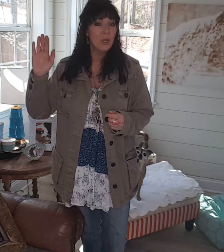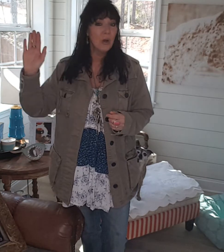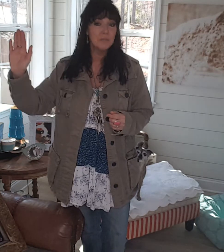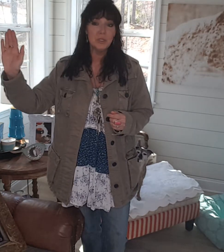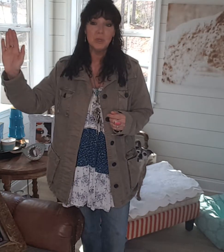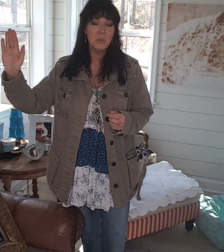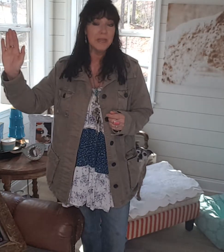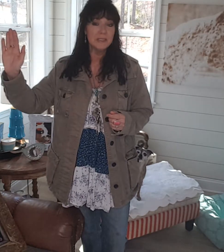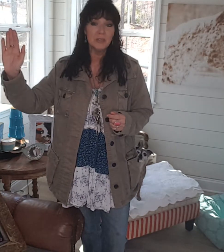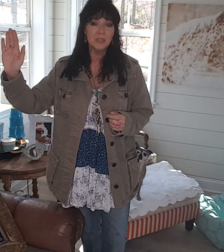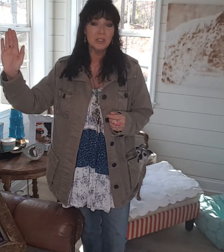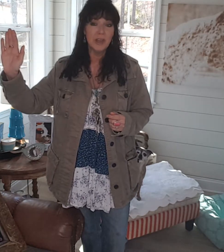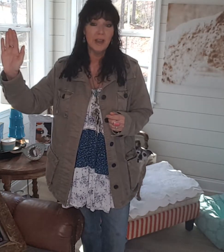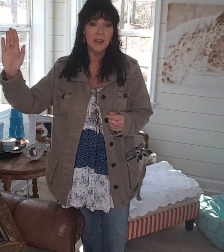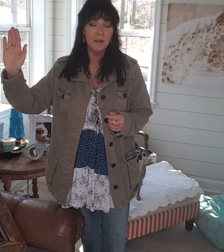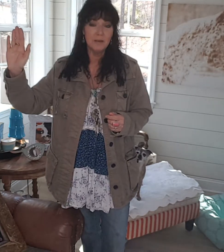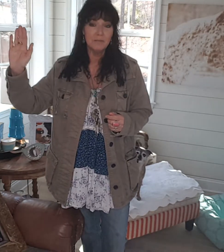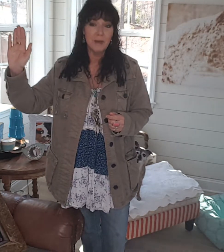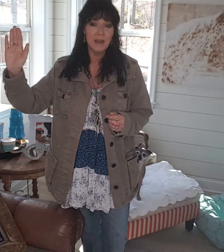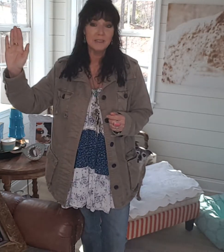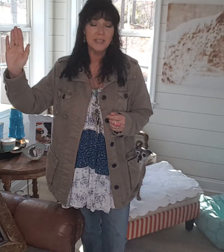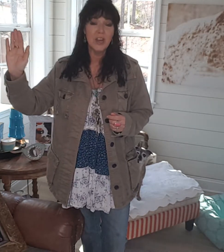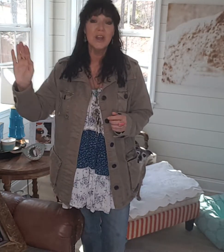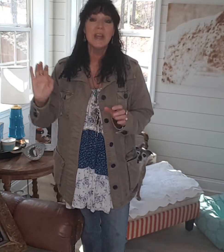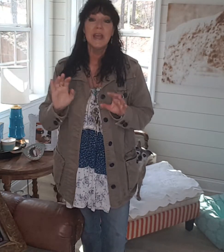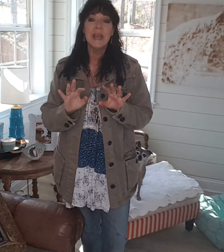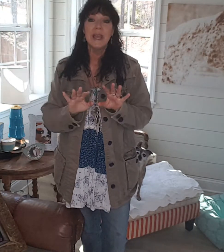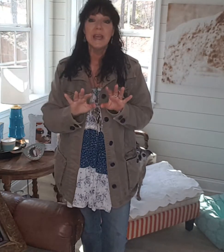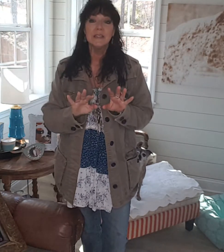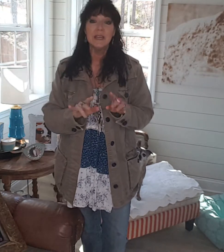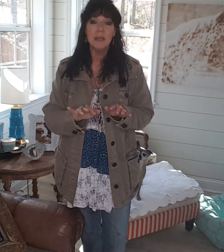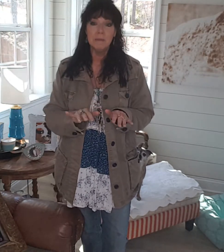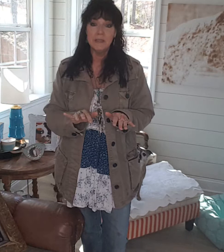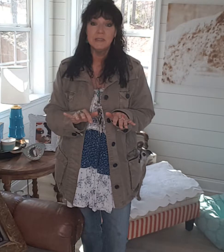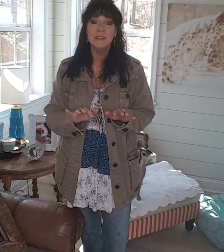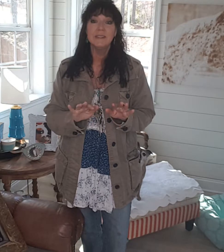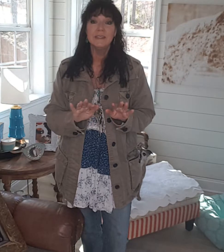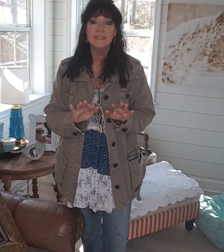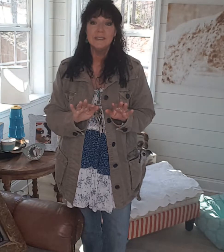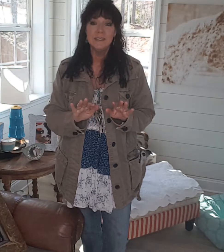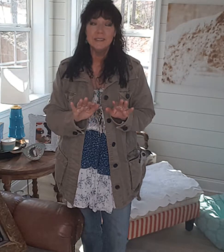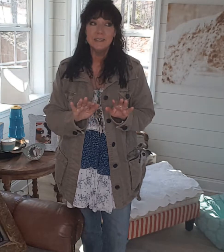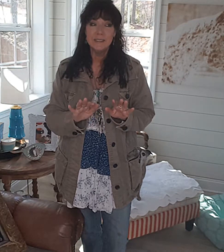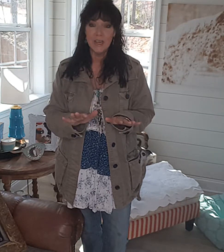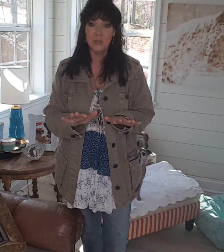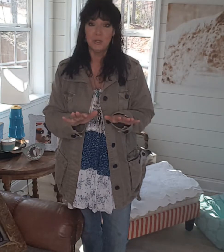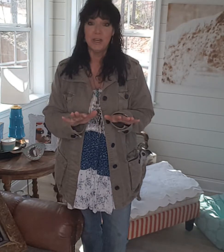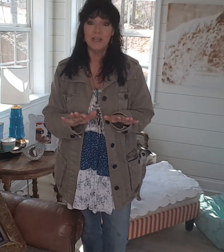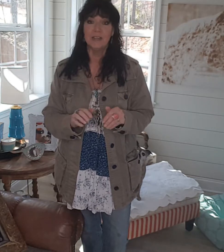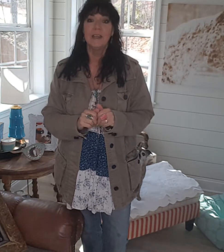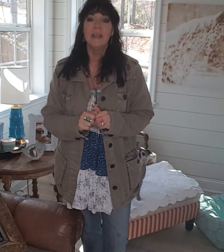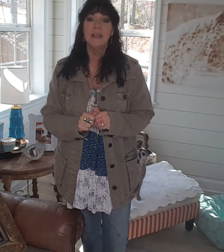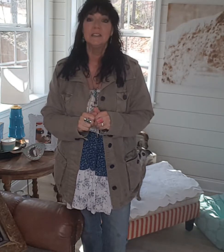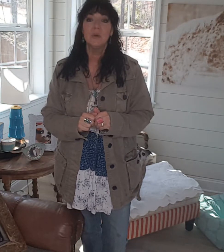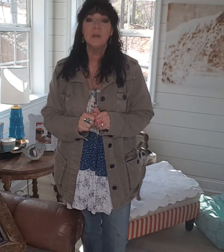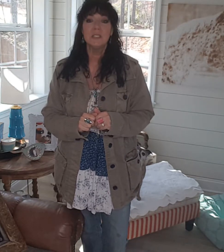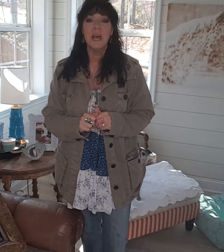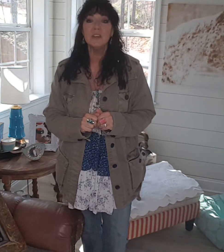up to the right search box there, and type in tether training. And so what tether